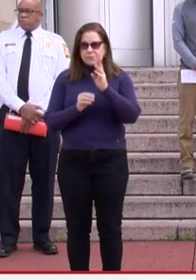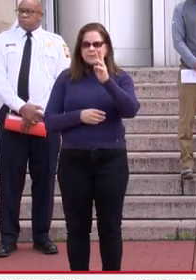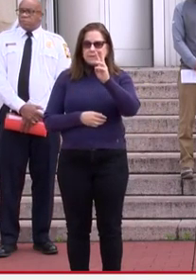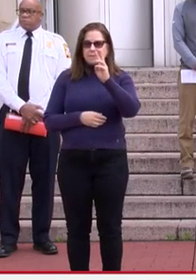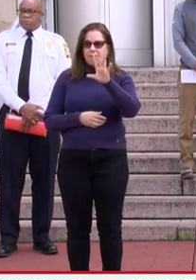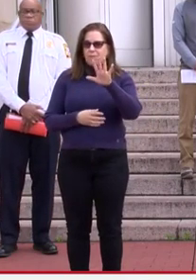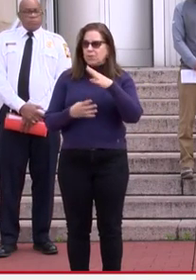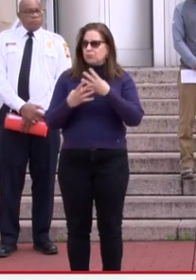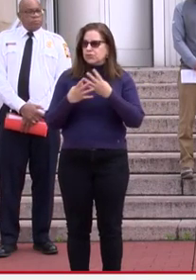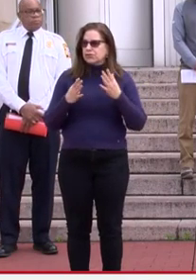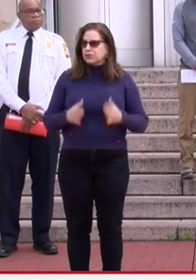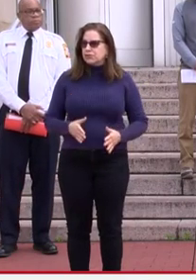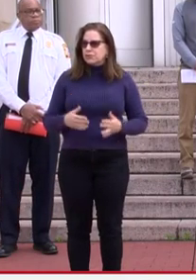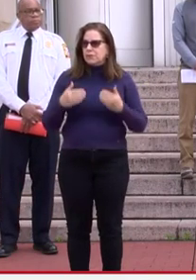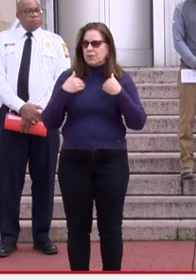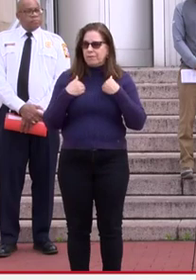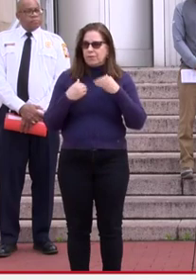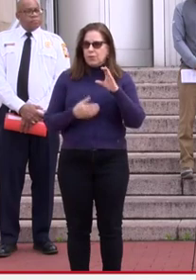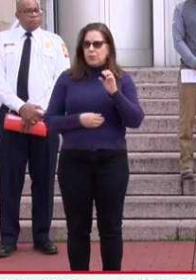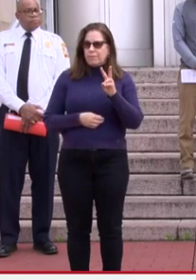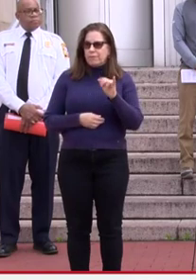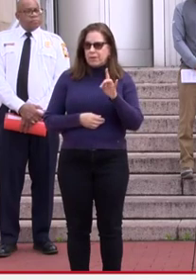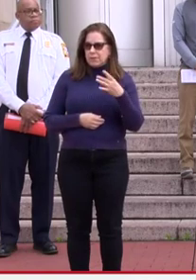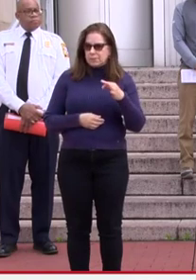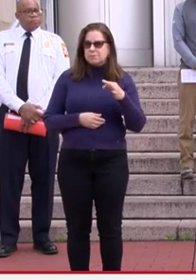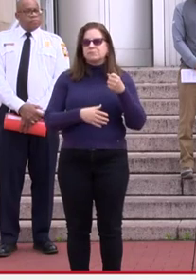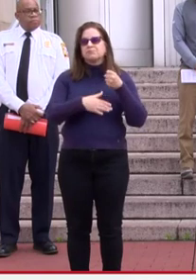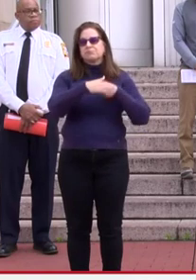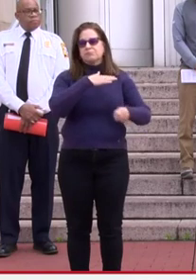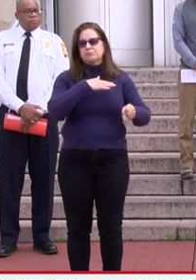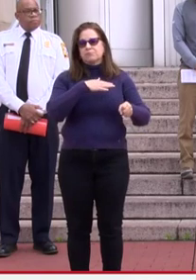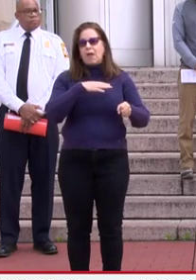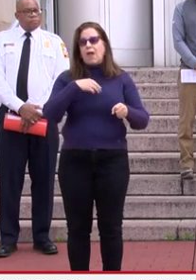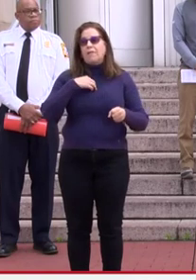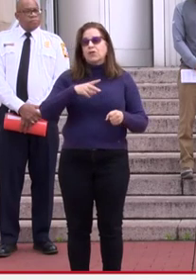who are cellmates, one of whom